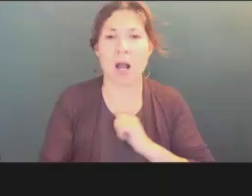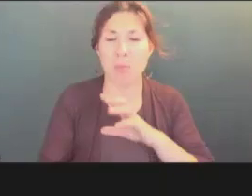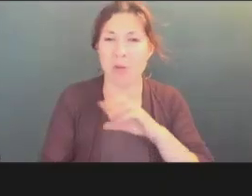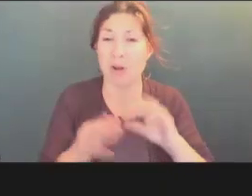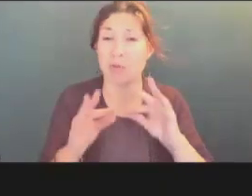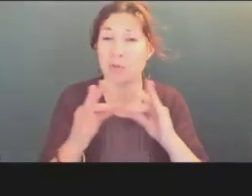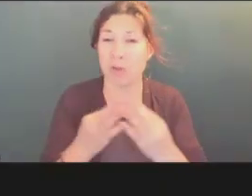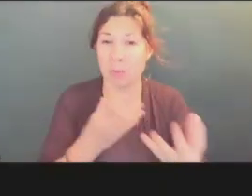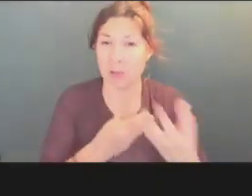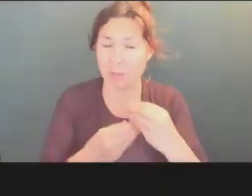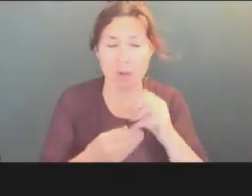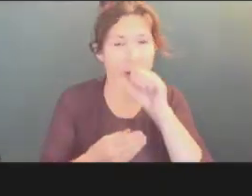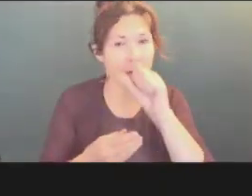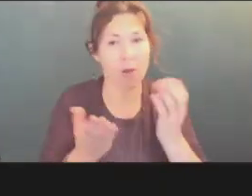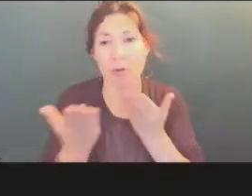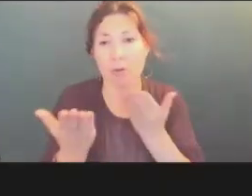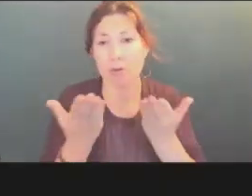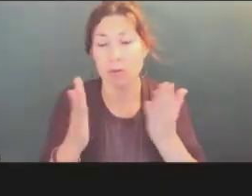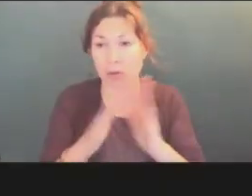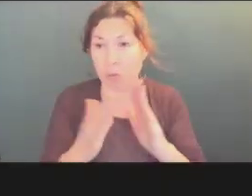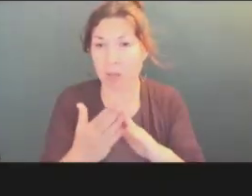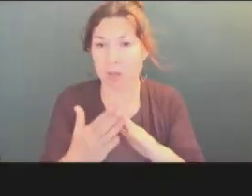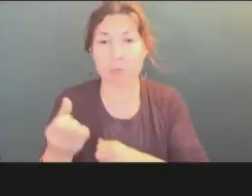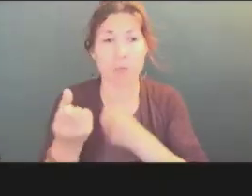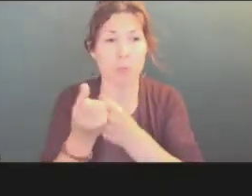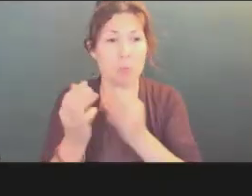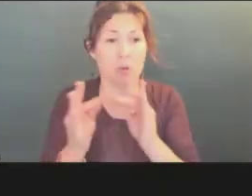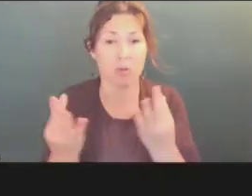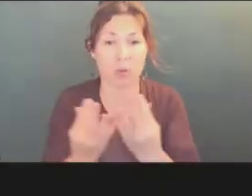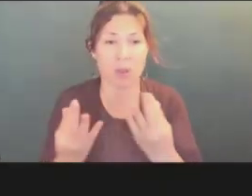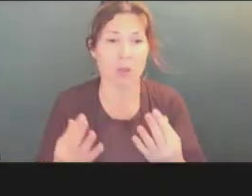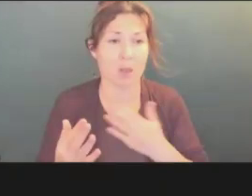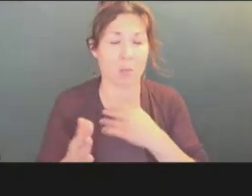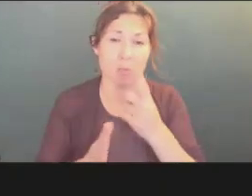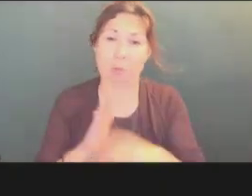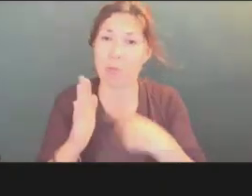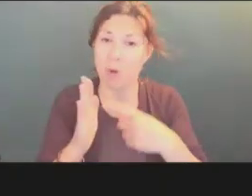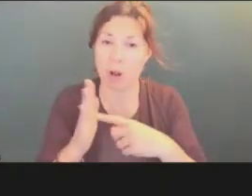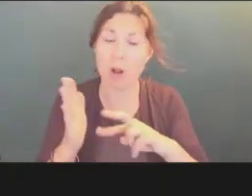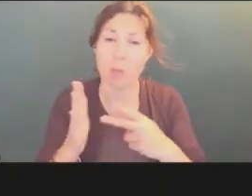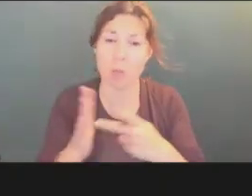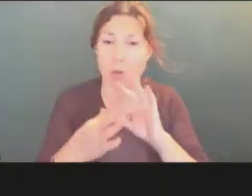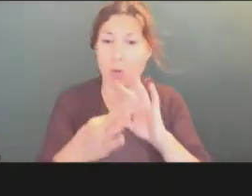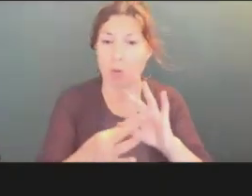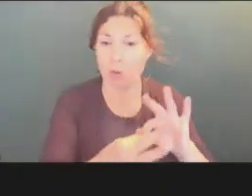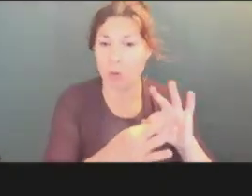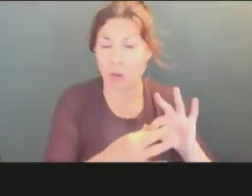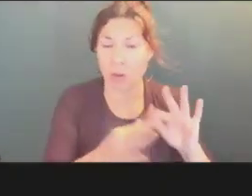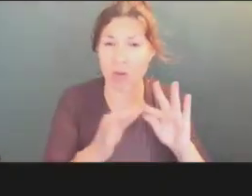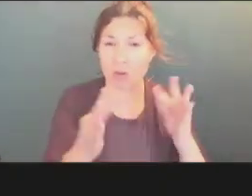the community and being there for the families. My role allows me to work closely with families, help the network of Up.